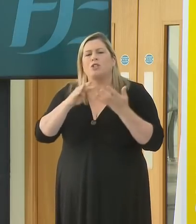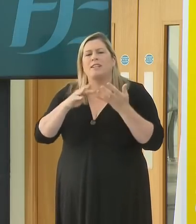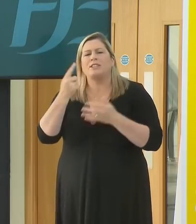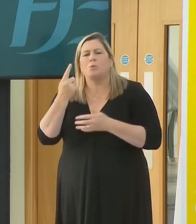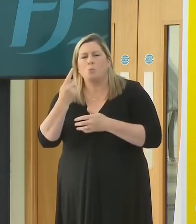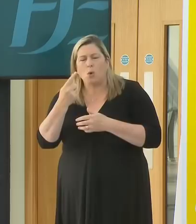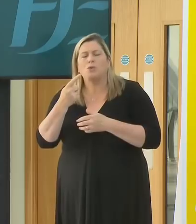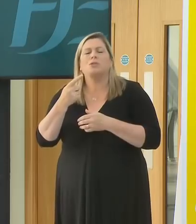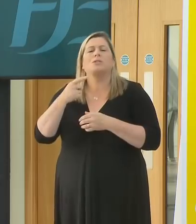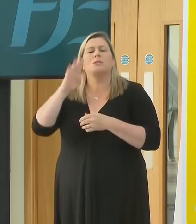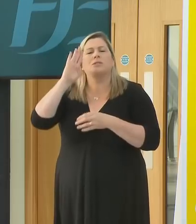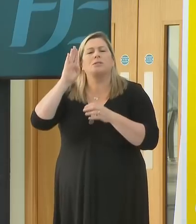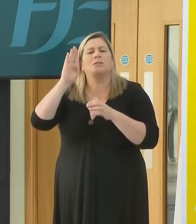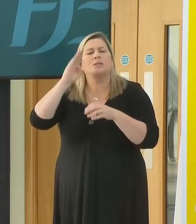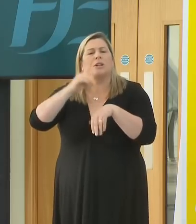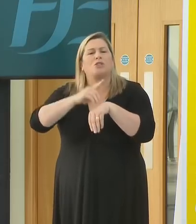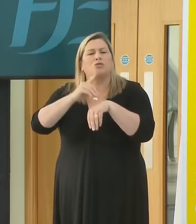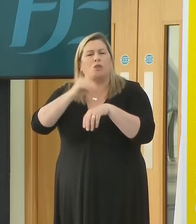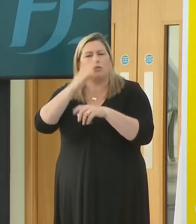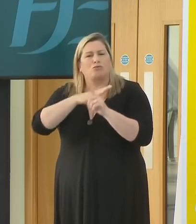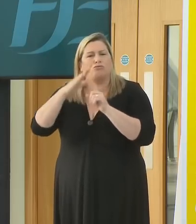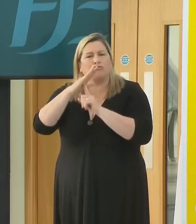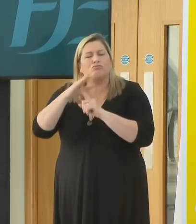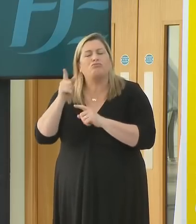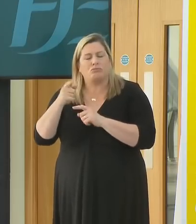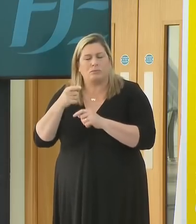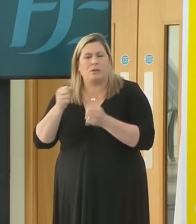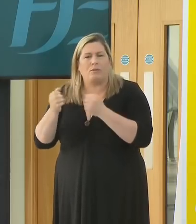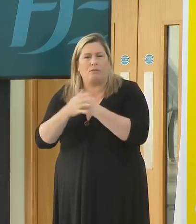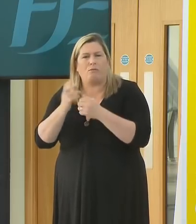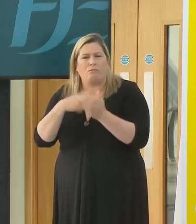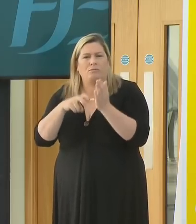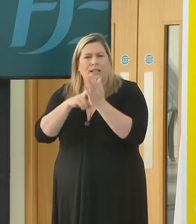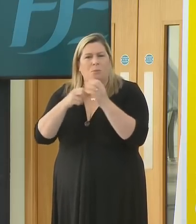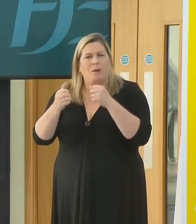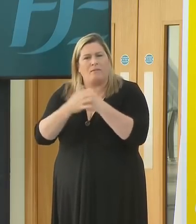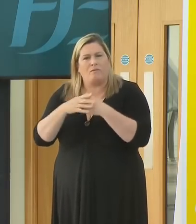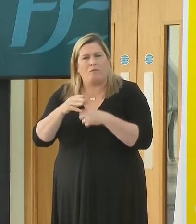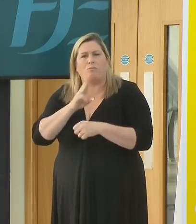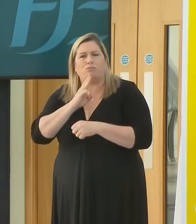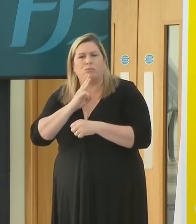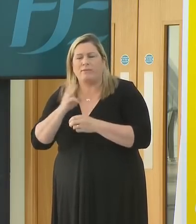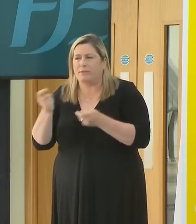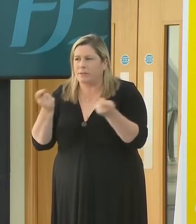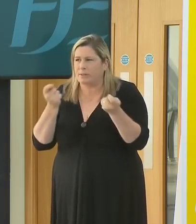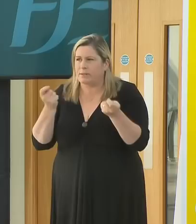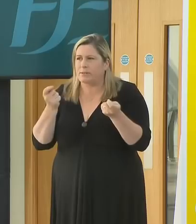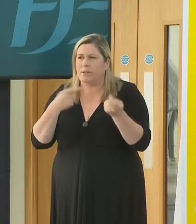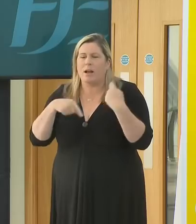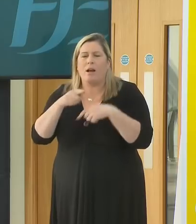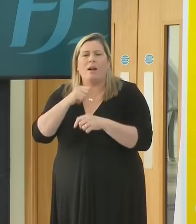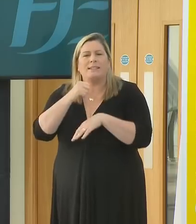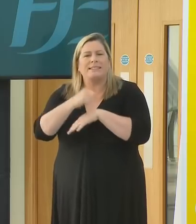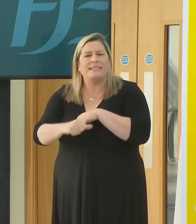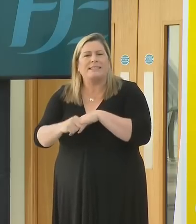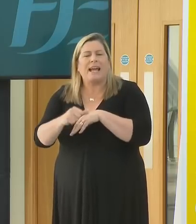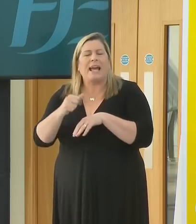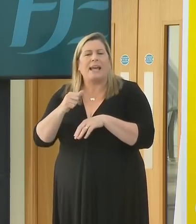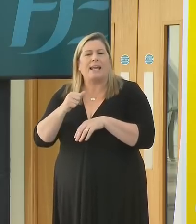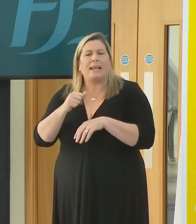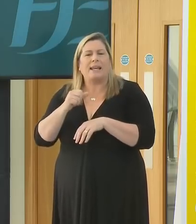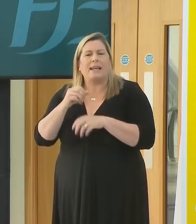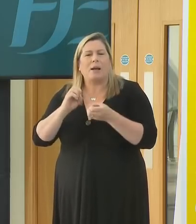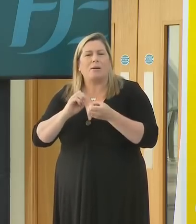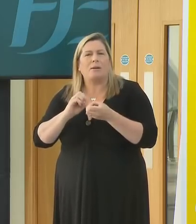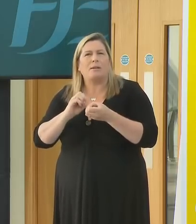private hospitals. The inpatient occupancy rate there is now 51%, with our day case productivity in the